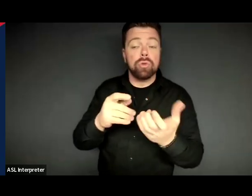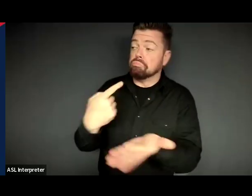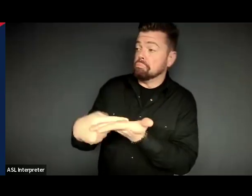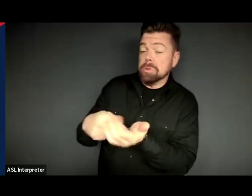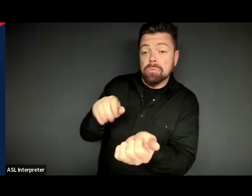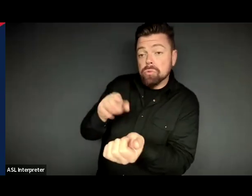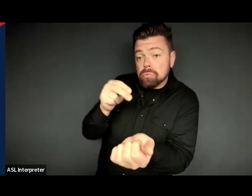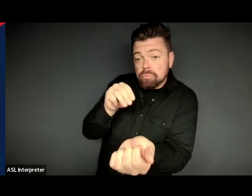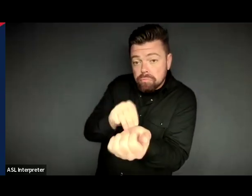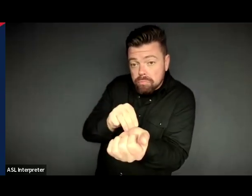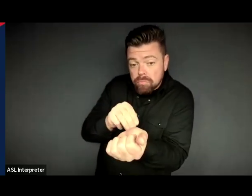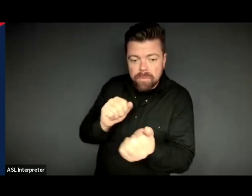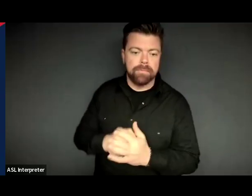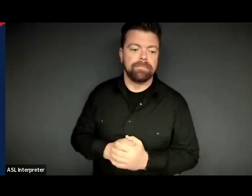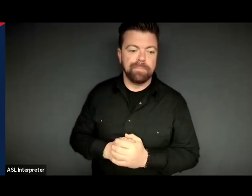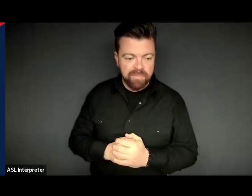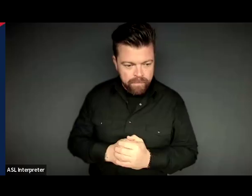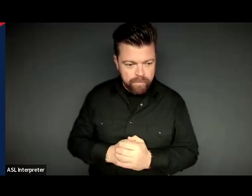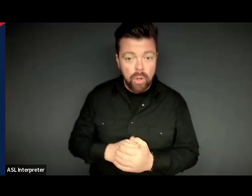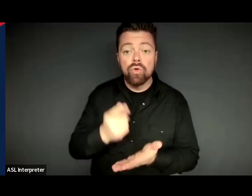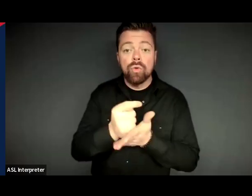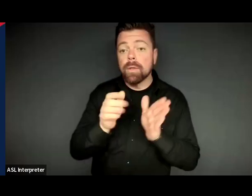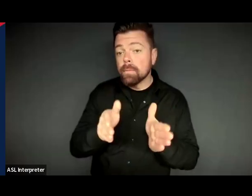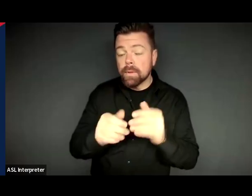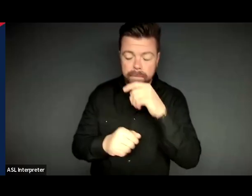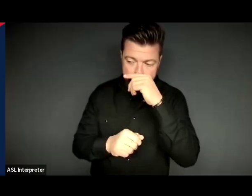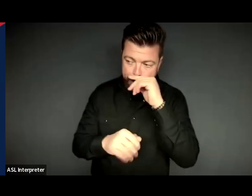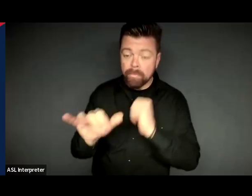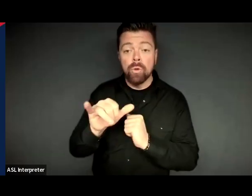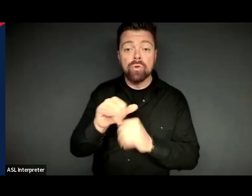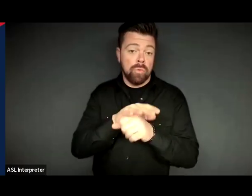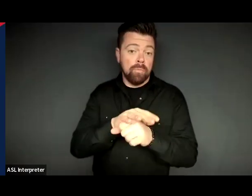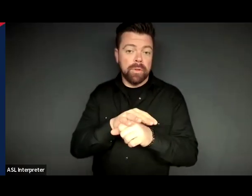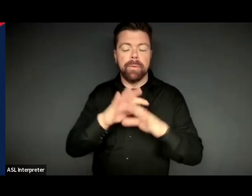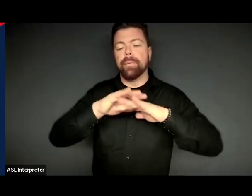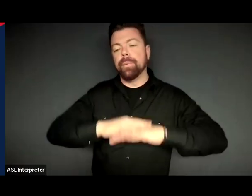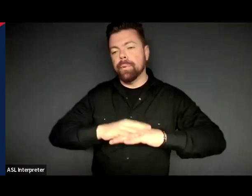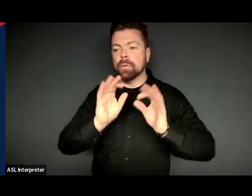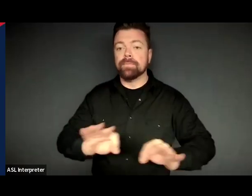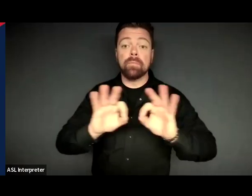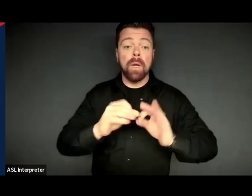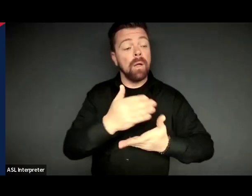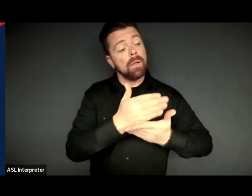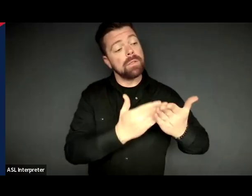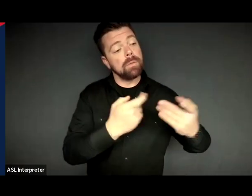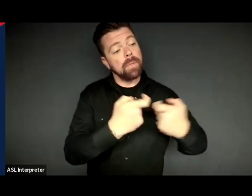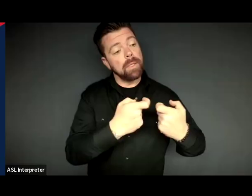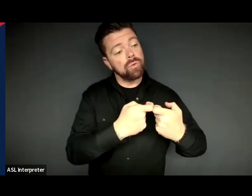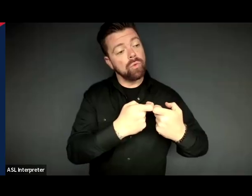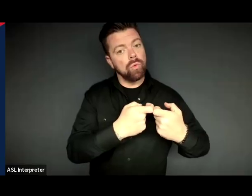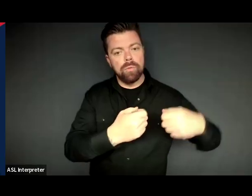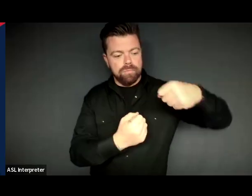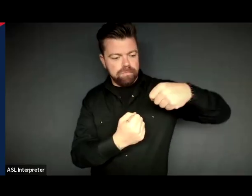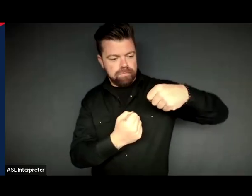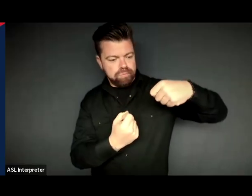body. And you have to do those pressure releases. So that's very good. Now, some electrical stimulation is being